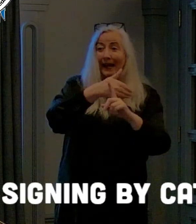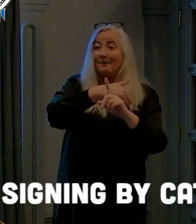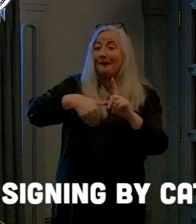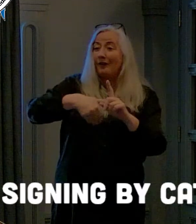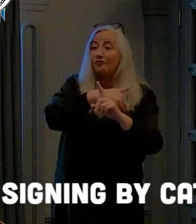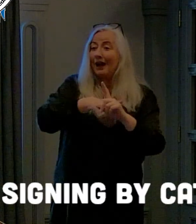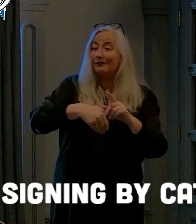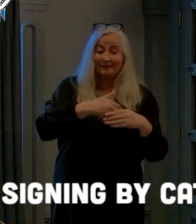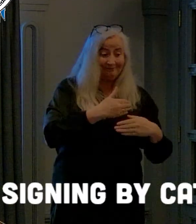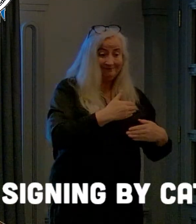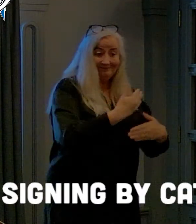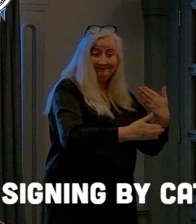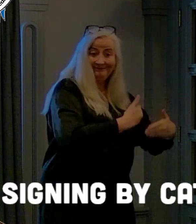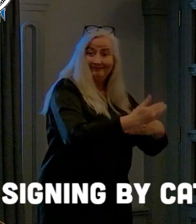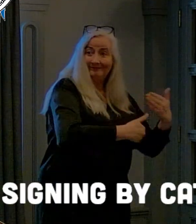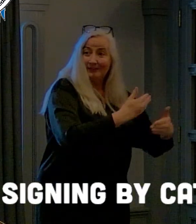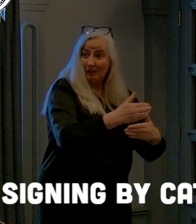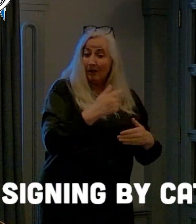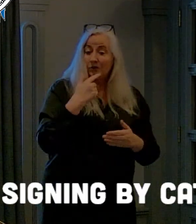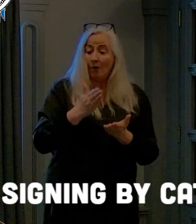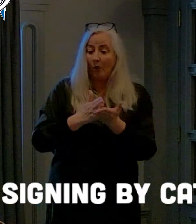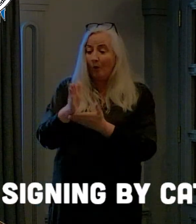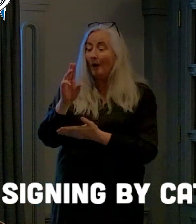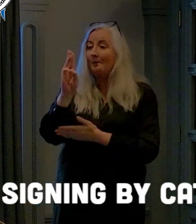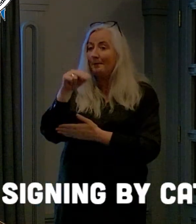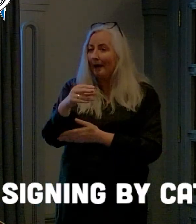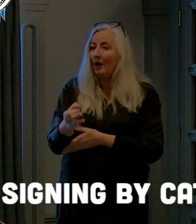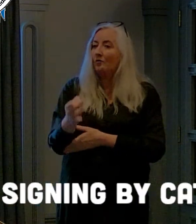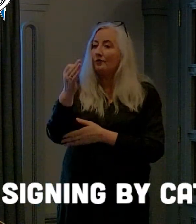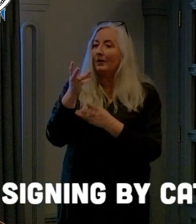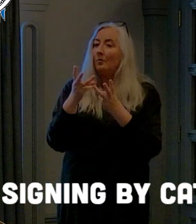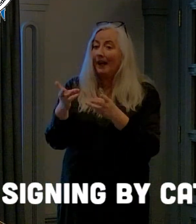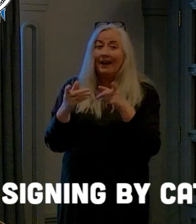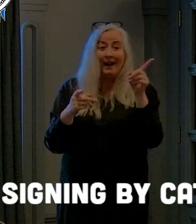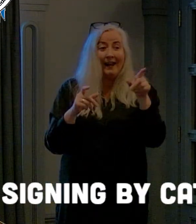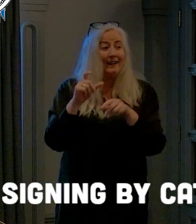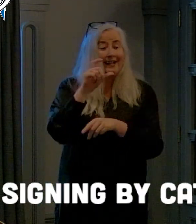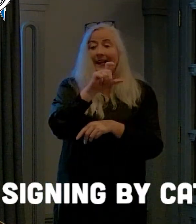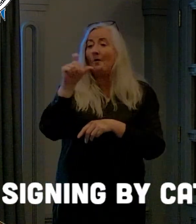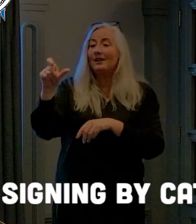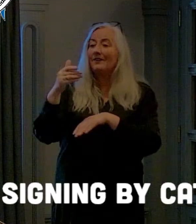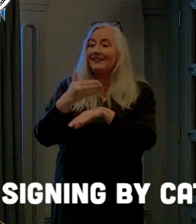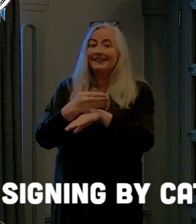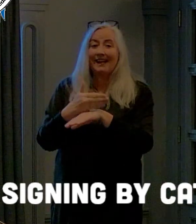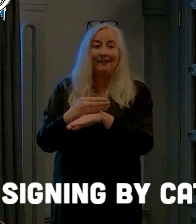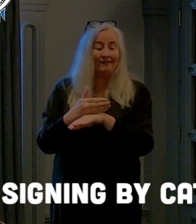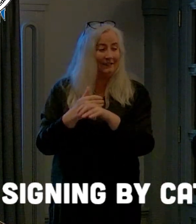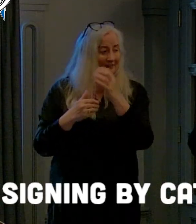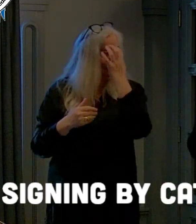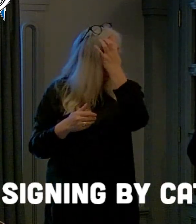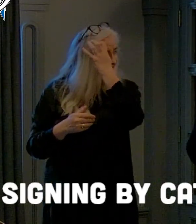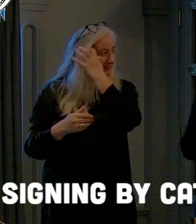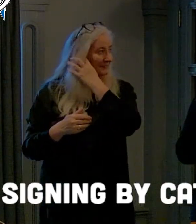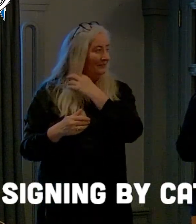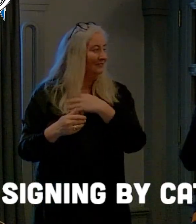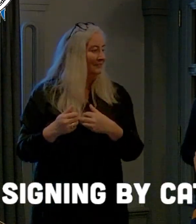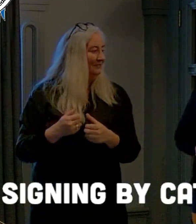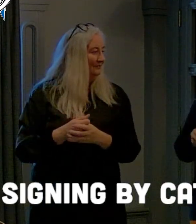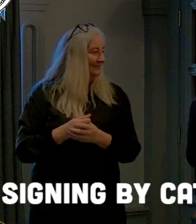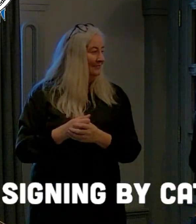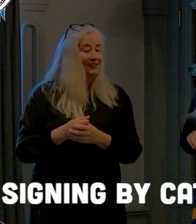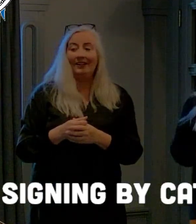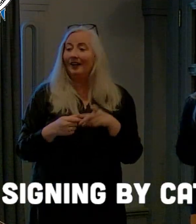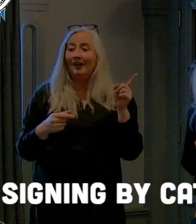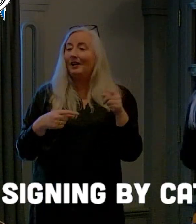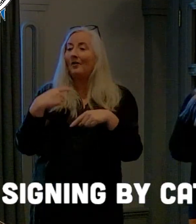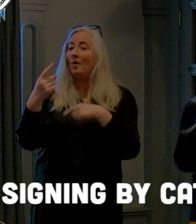background. Just, I guess the council workers, actually, they're probably like ducks, you know, they look like that, but their legs